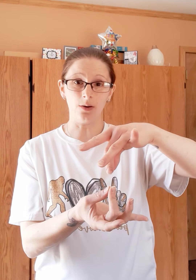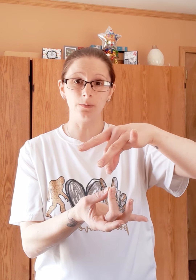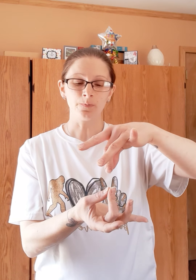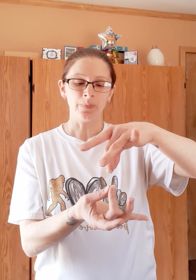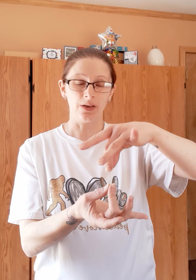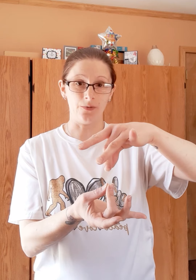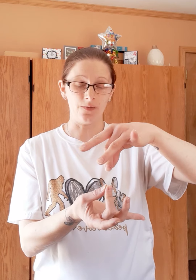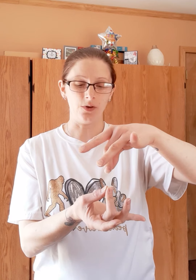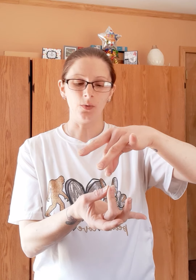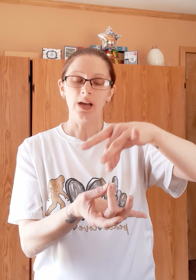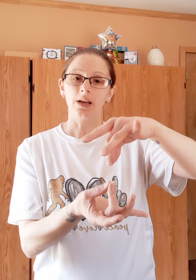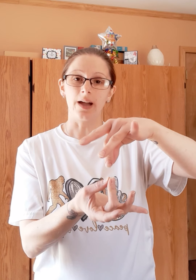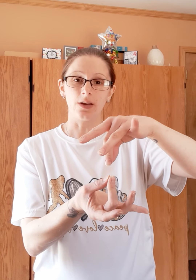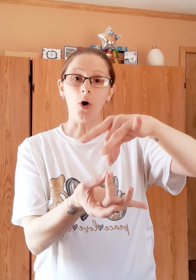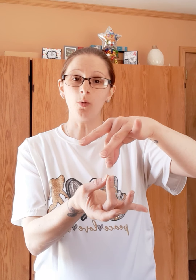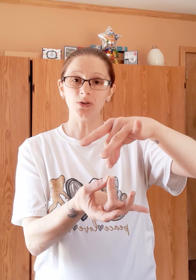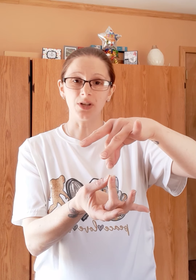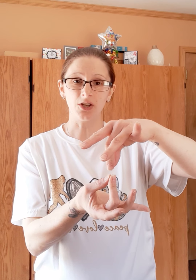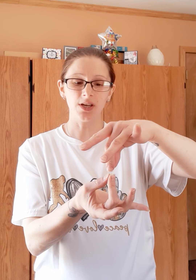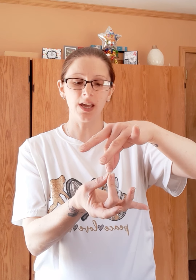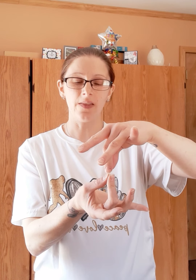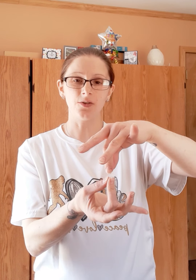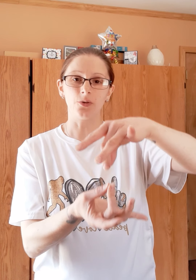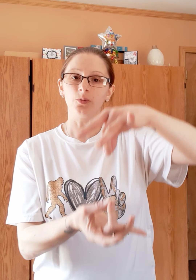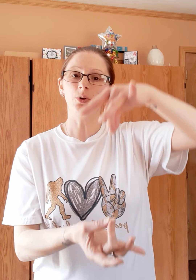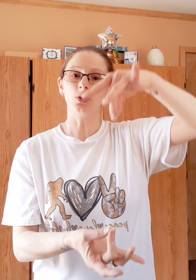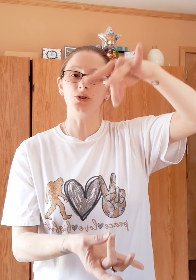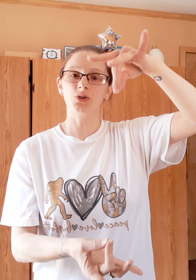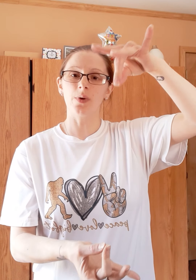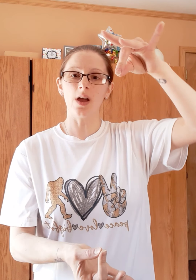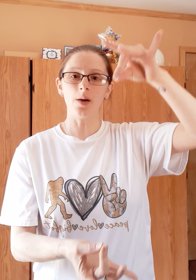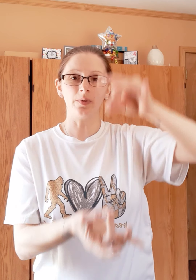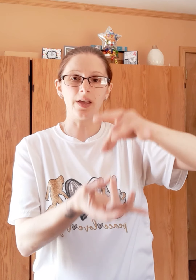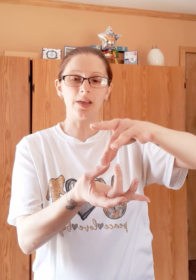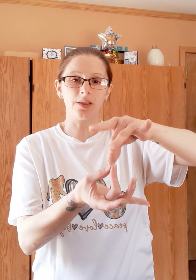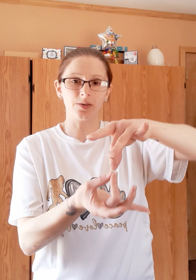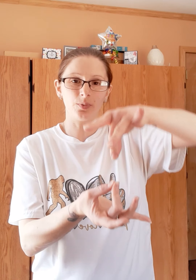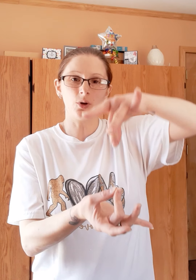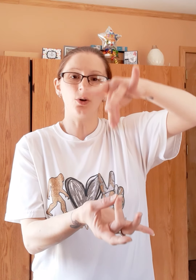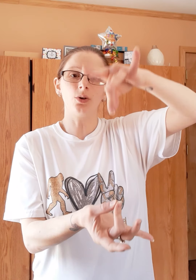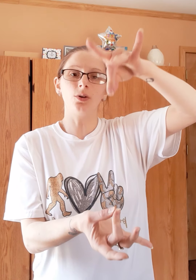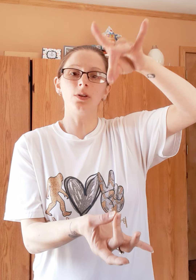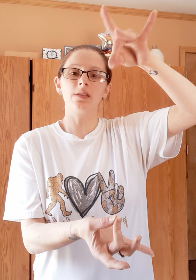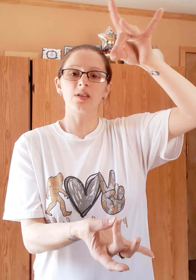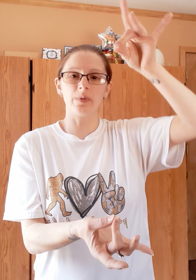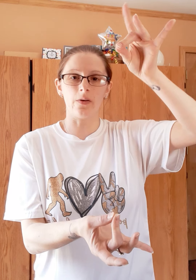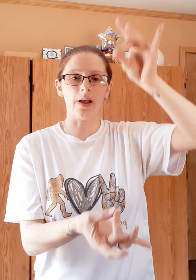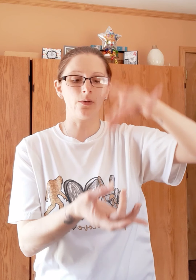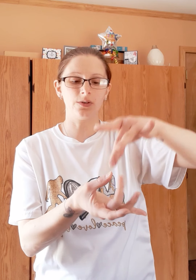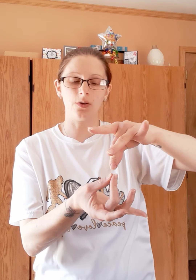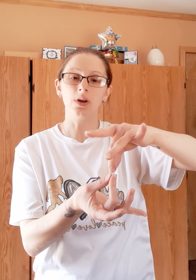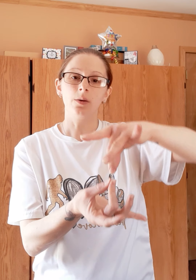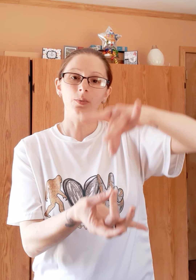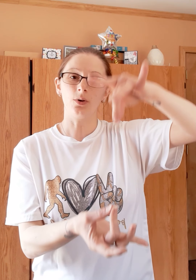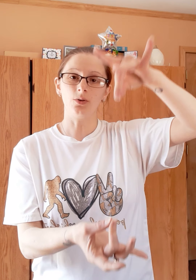down in front of you, kind of almost touching, and then you're going to pull straight up, like it's pulling the spirit out. So pull straight